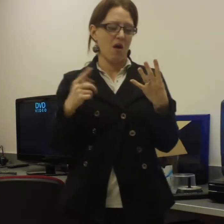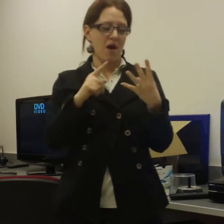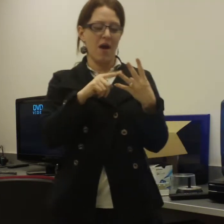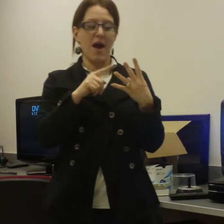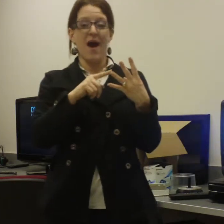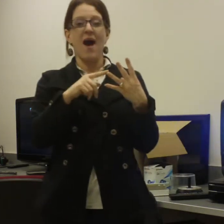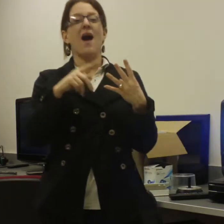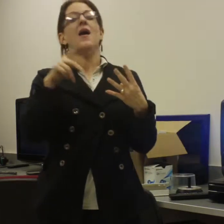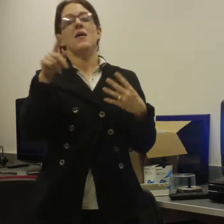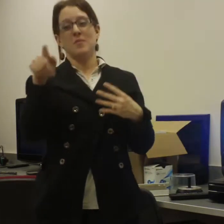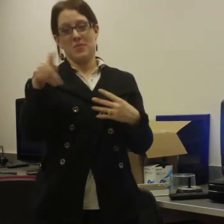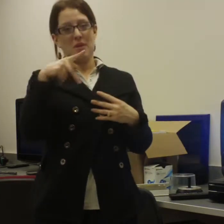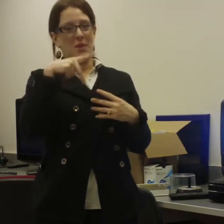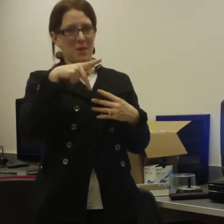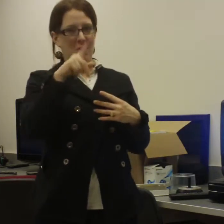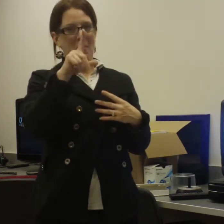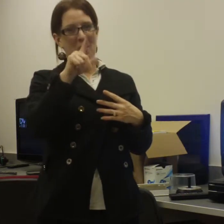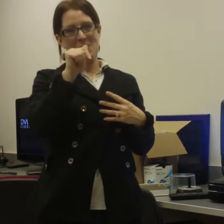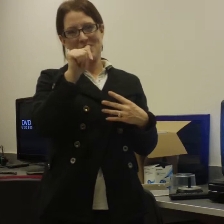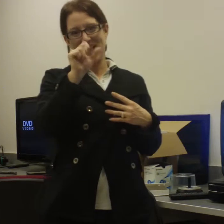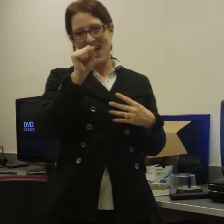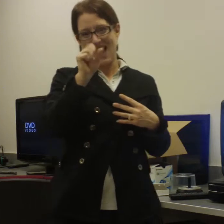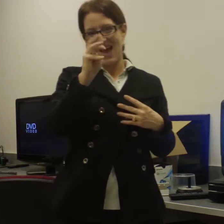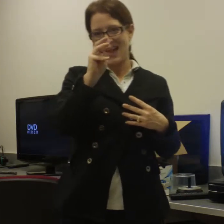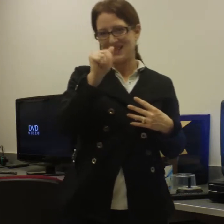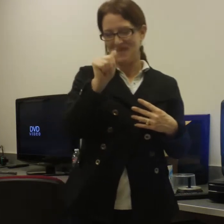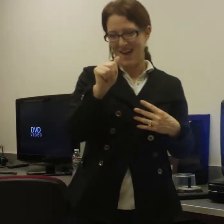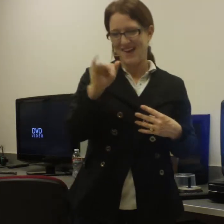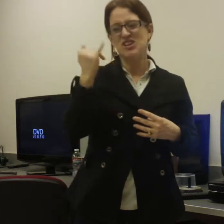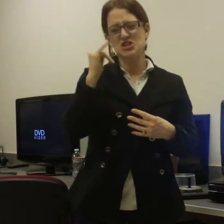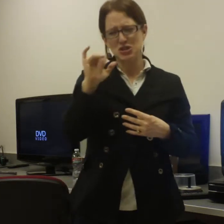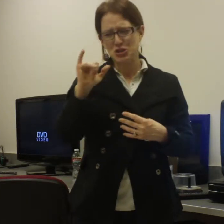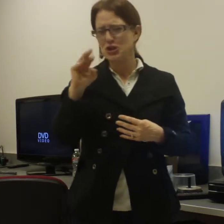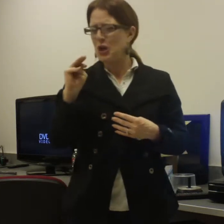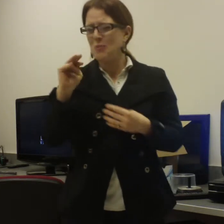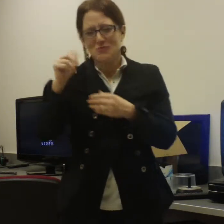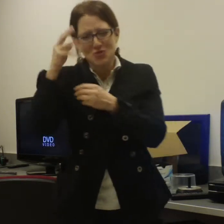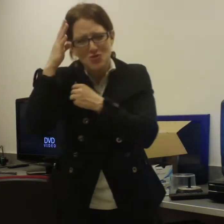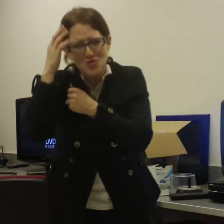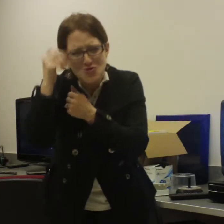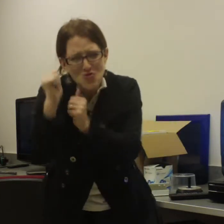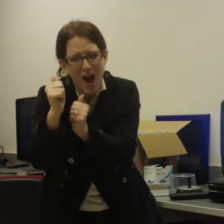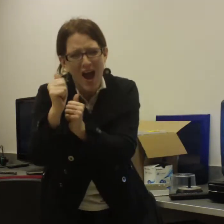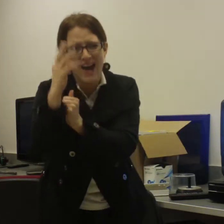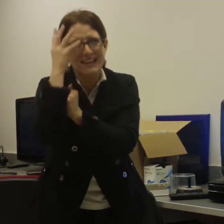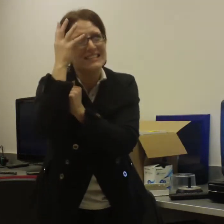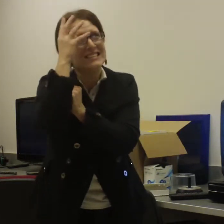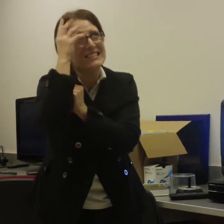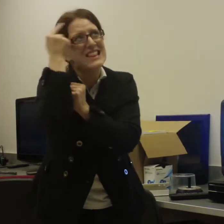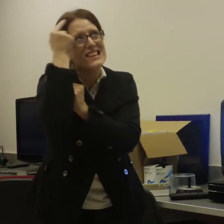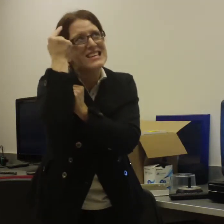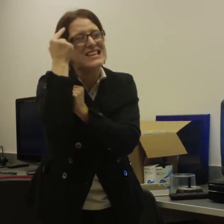plasma is the thing that Jim was trying to come up with. That is mostly water and protein. Okay, plasma.